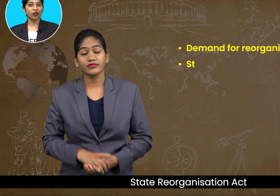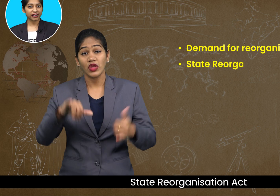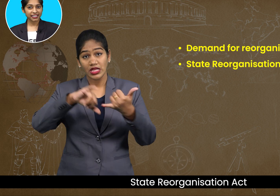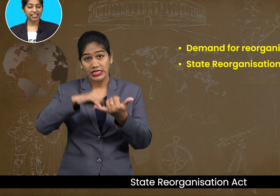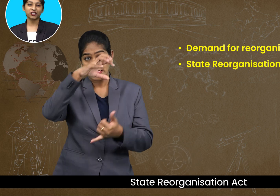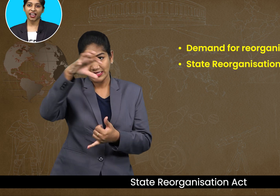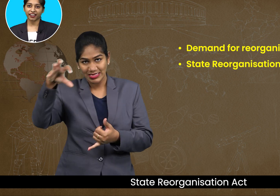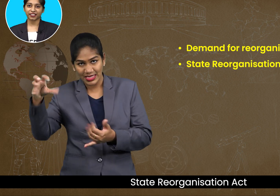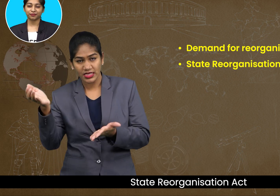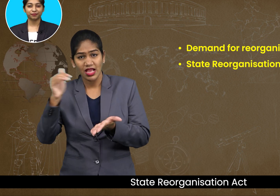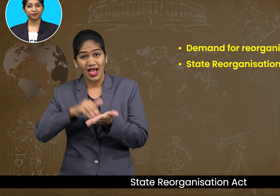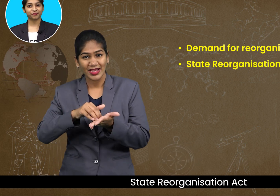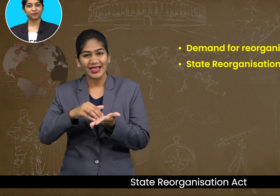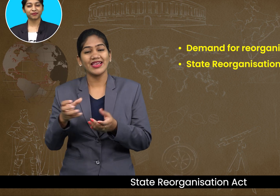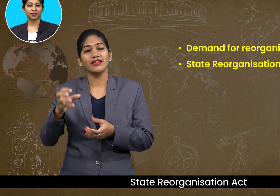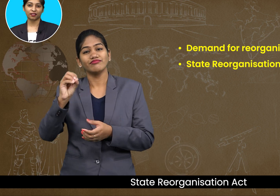State Reorganization Act,